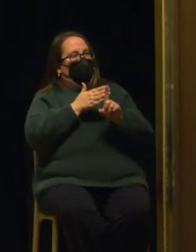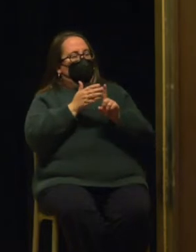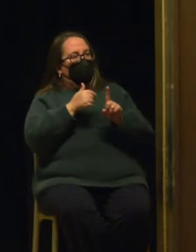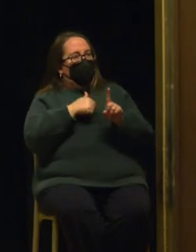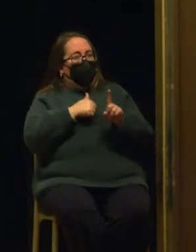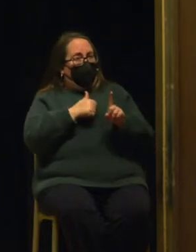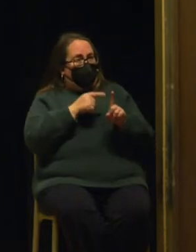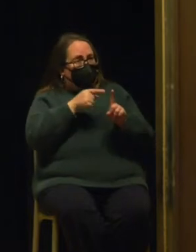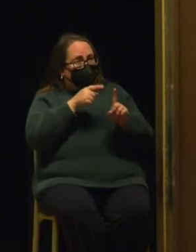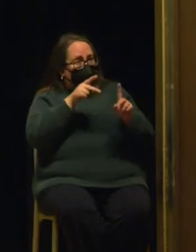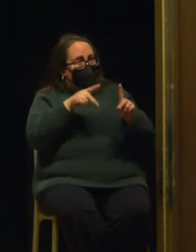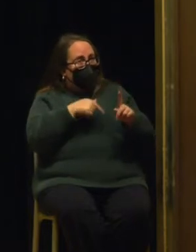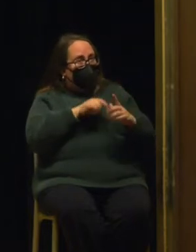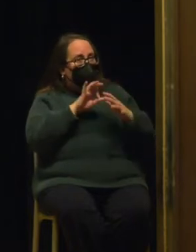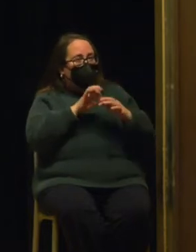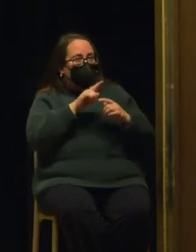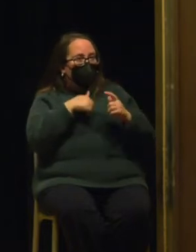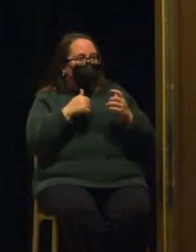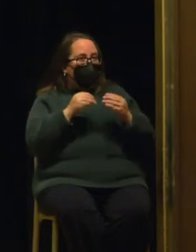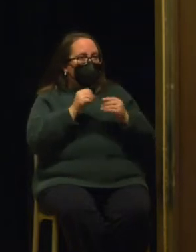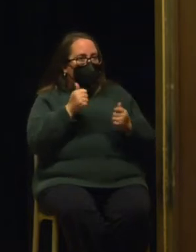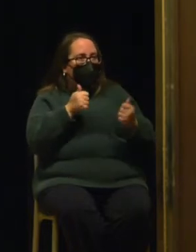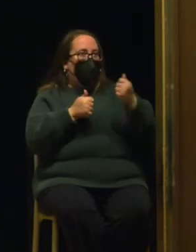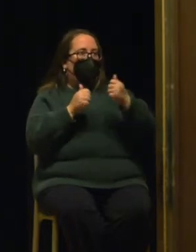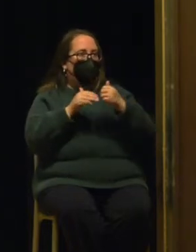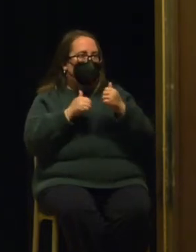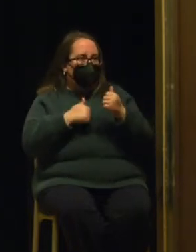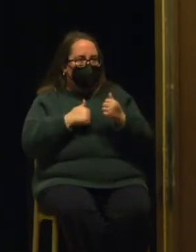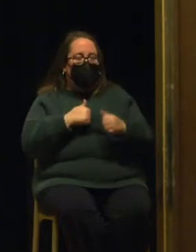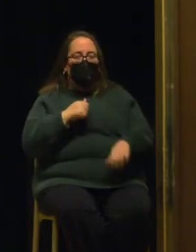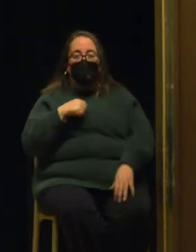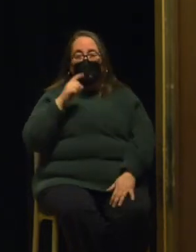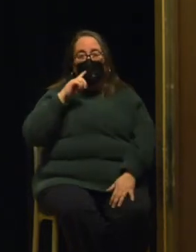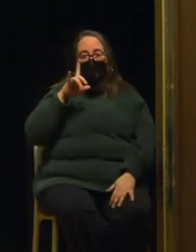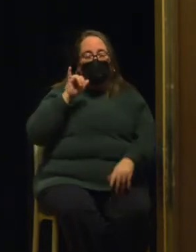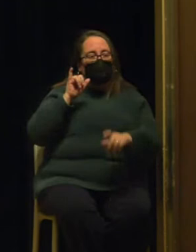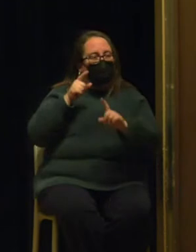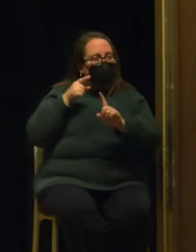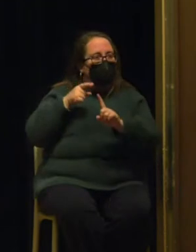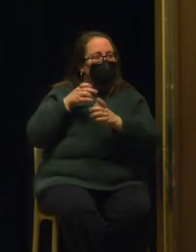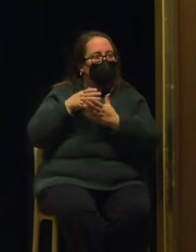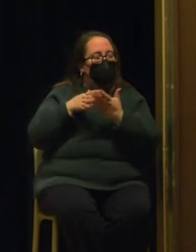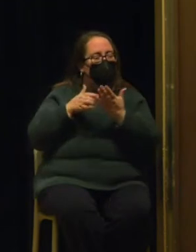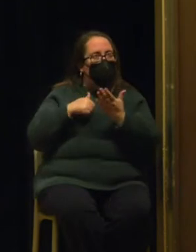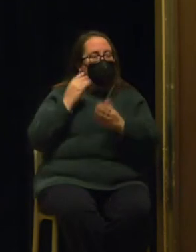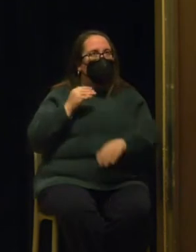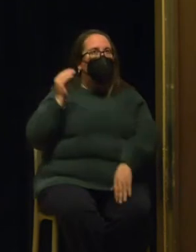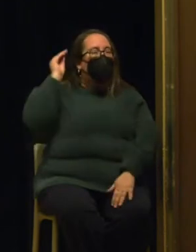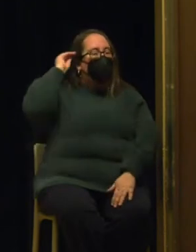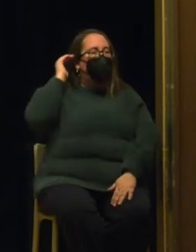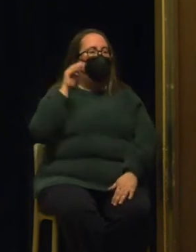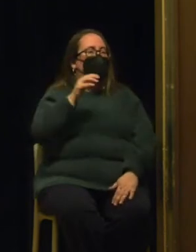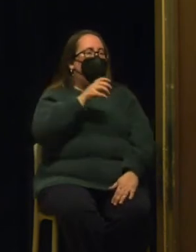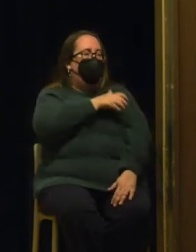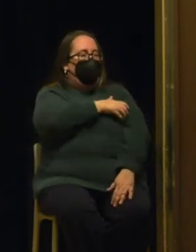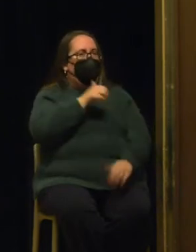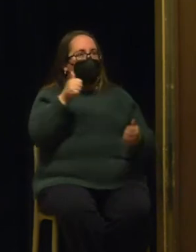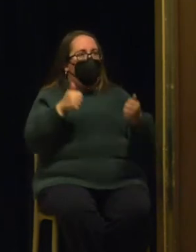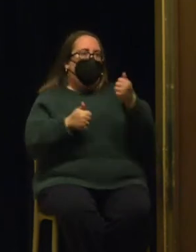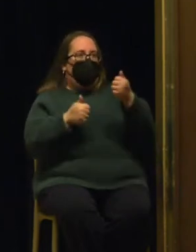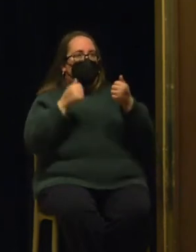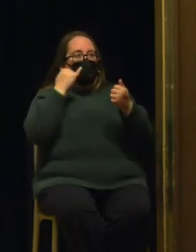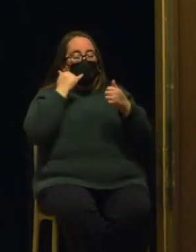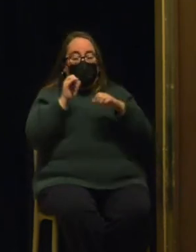in a relationship who had more power than I did. Yeah, and I think that's the part that I took away is just like power dynamics. Right. When you're in a